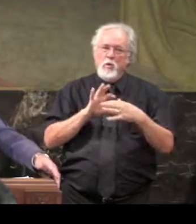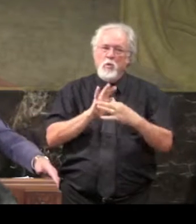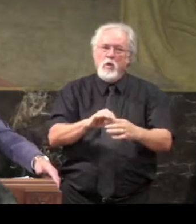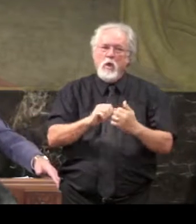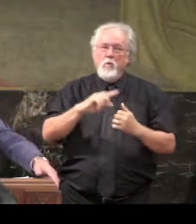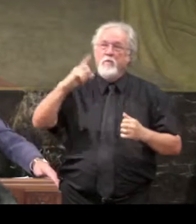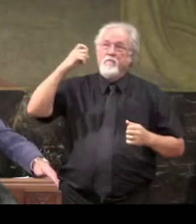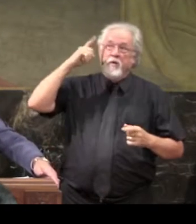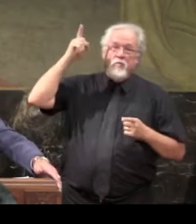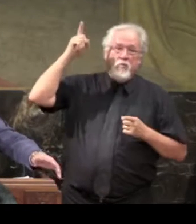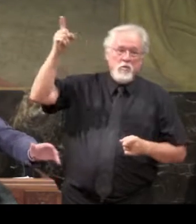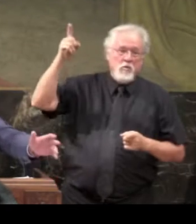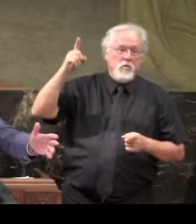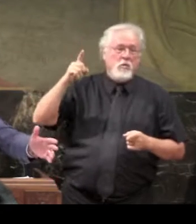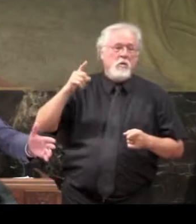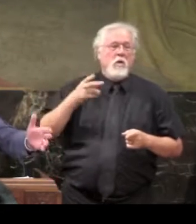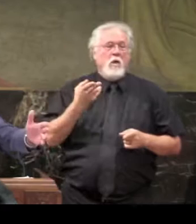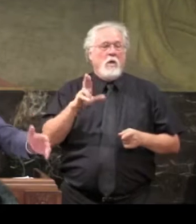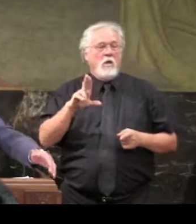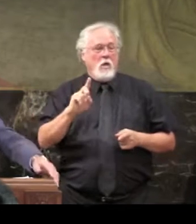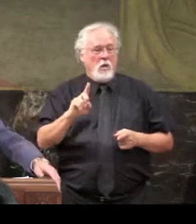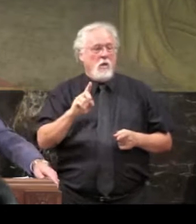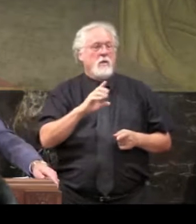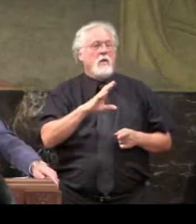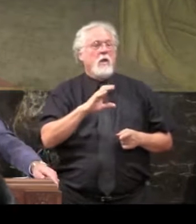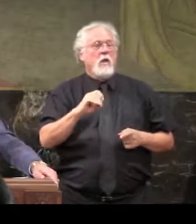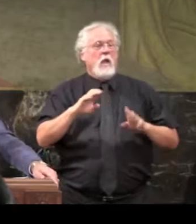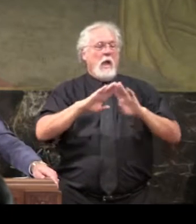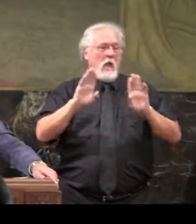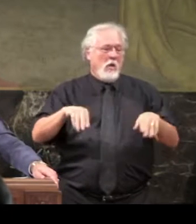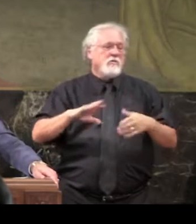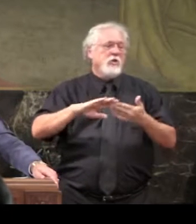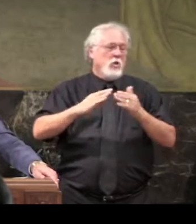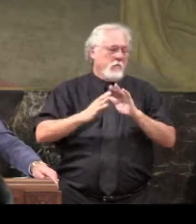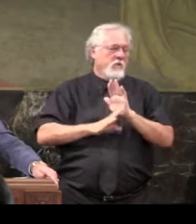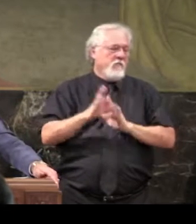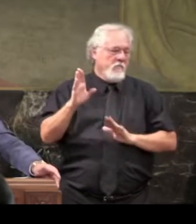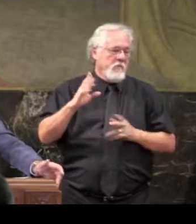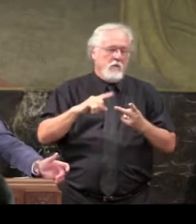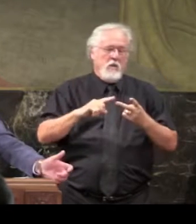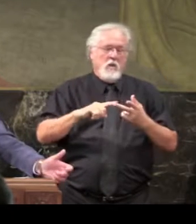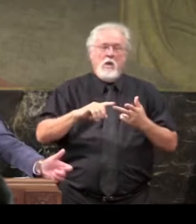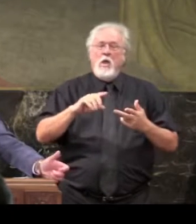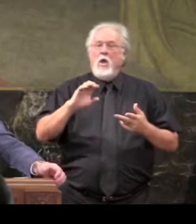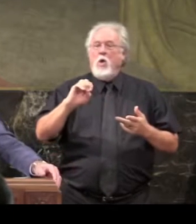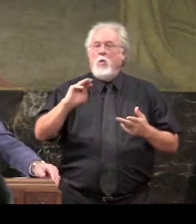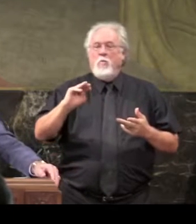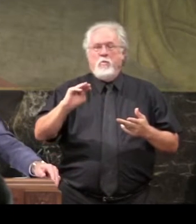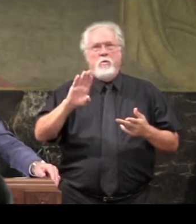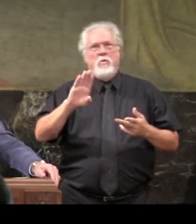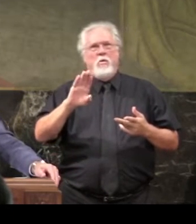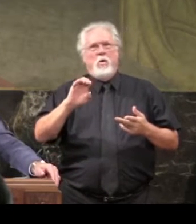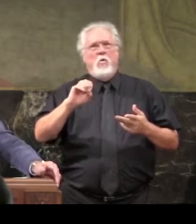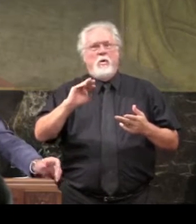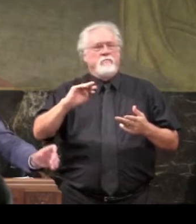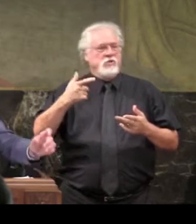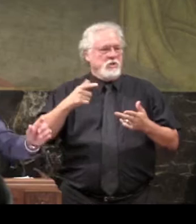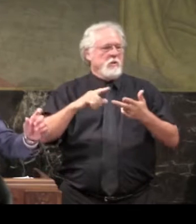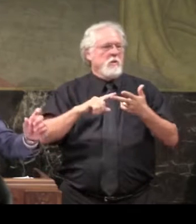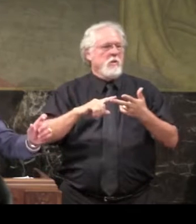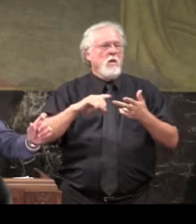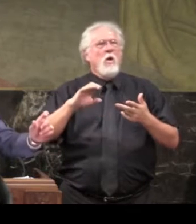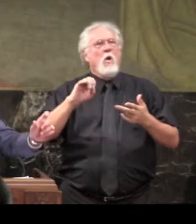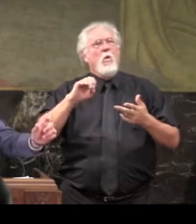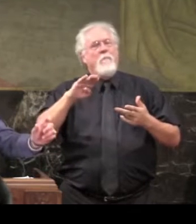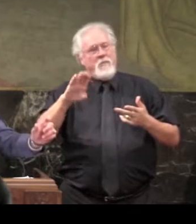with the federal partners at HUD, Housing and Urban Development, but also at the Office of Management and Budget in Washington, in order to figure